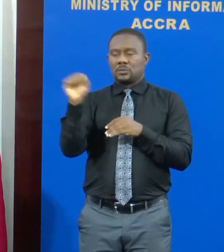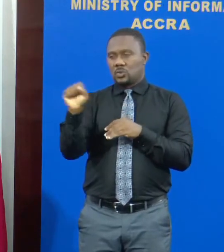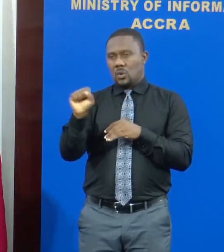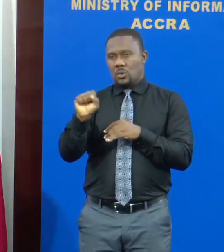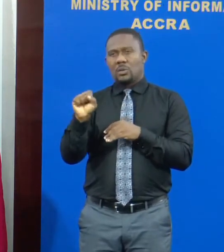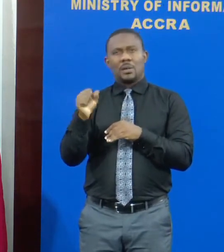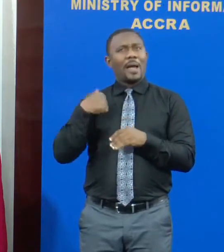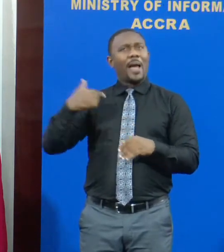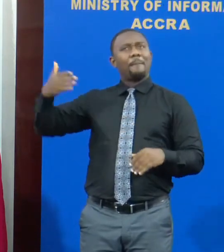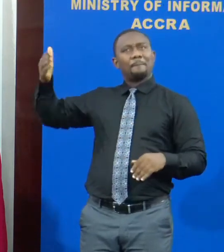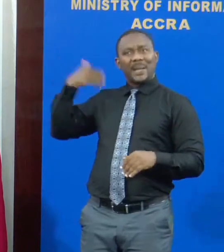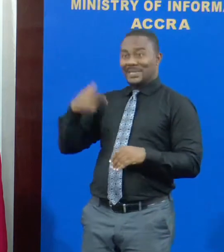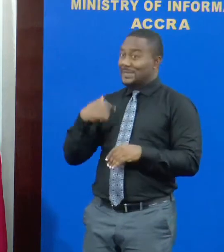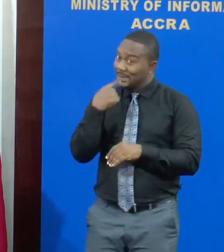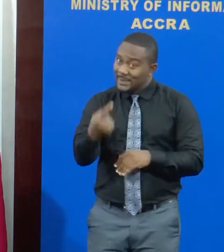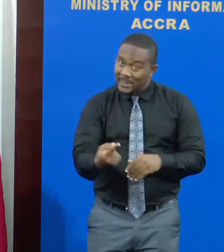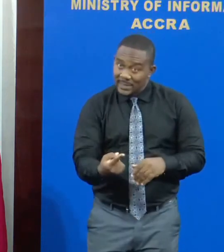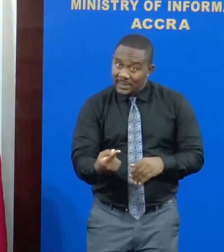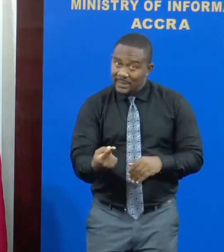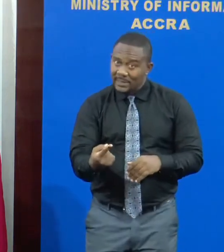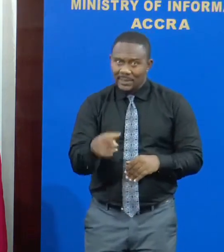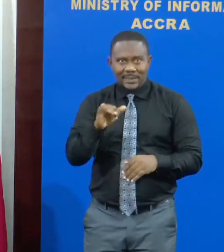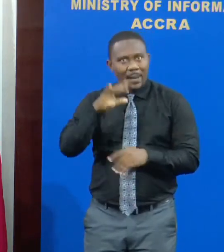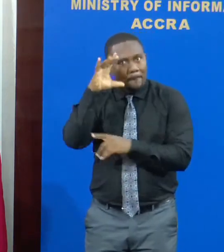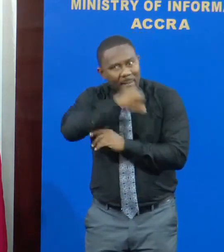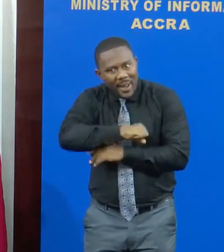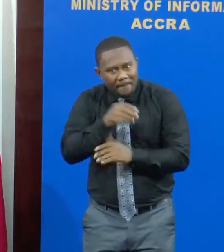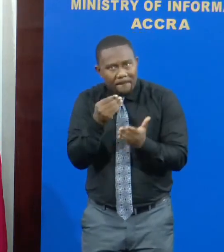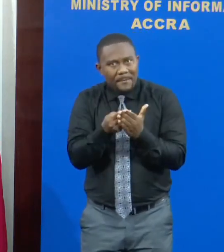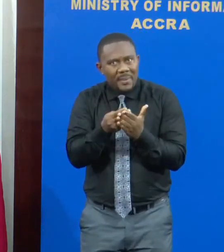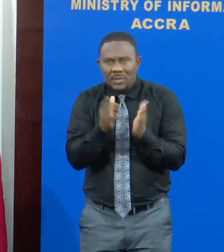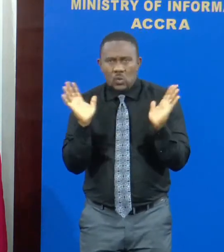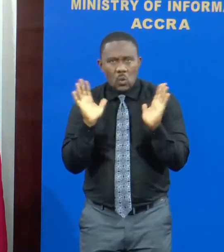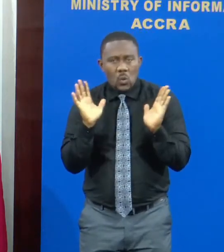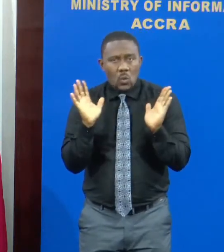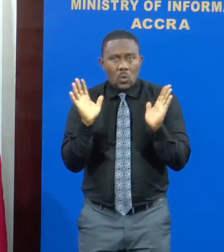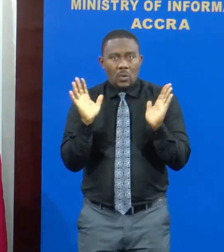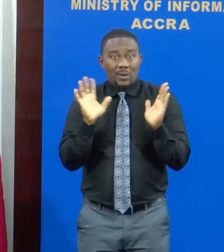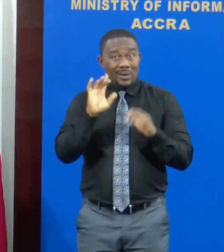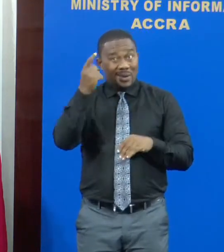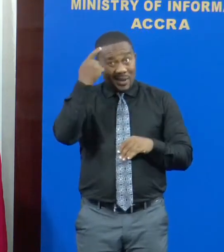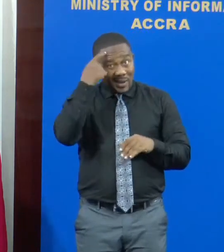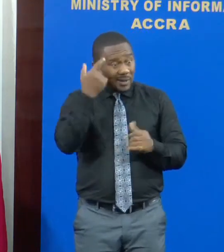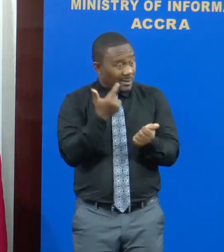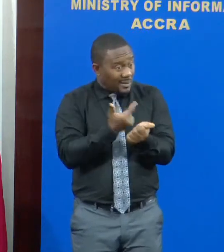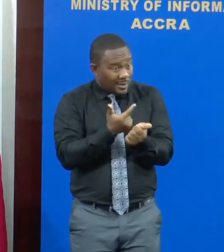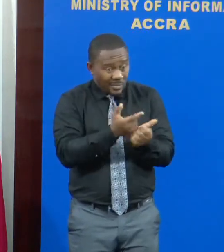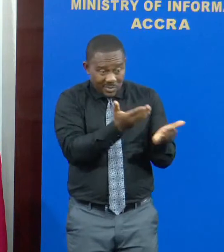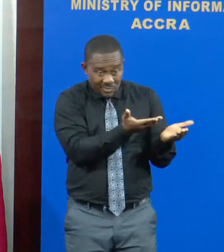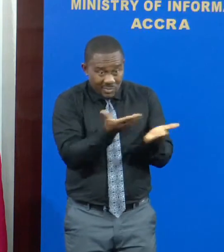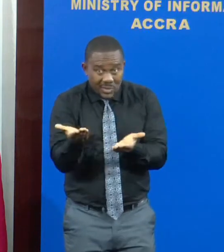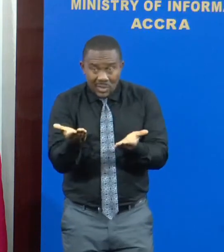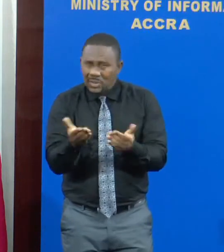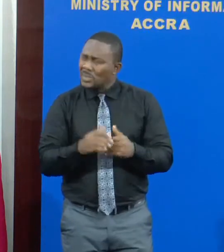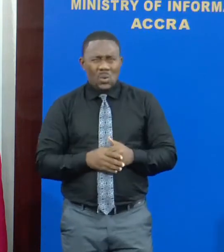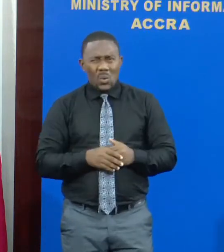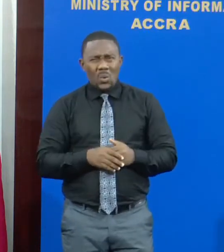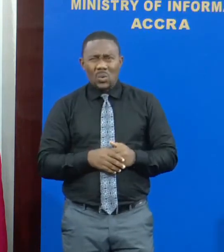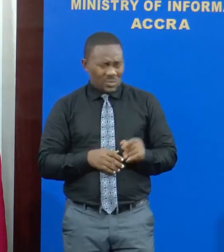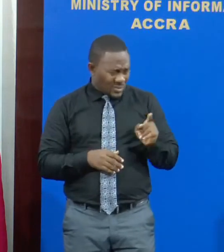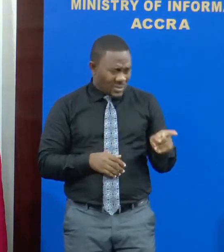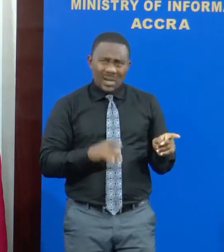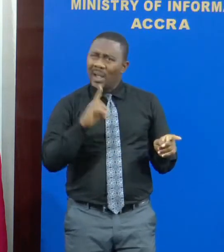I had said earlier. It was an estimate not of money the Ghana government was to provide. Ghana government was only to